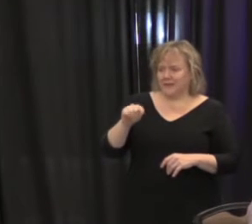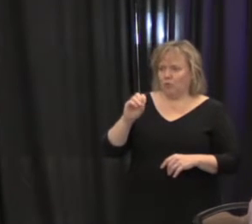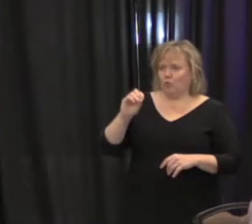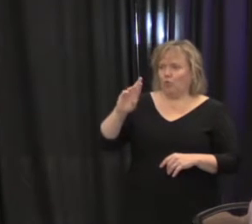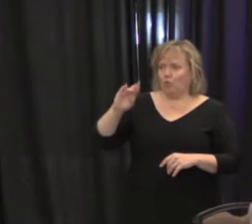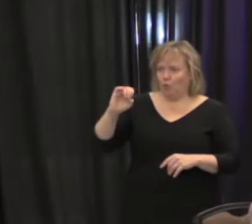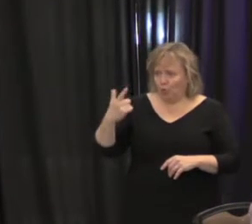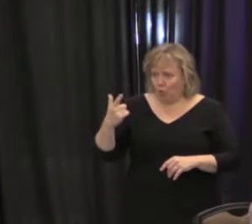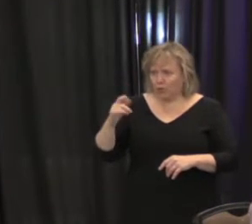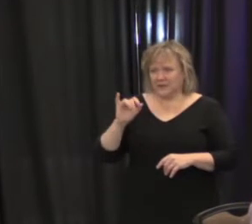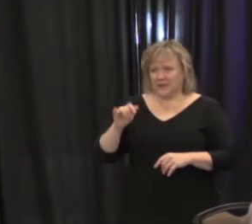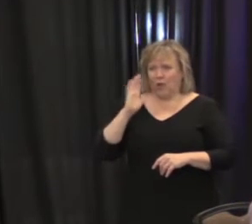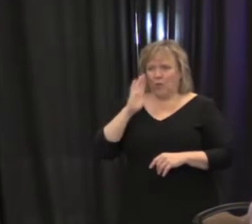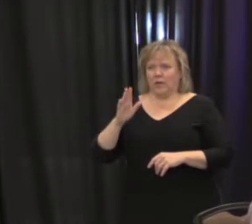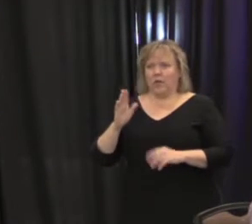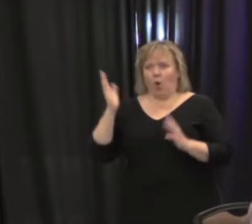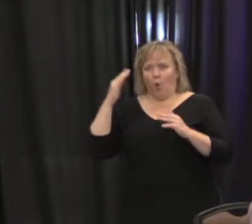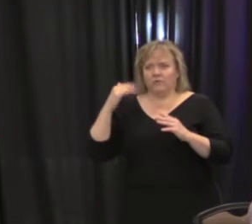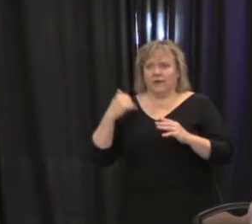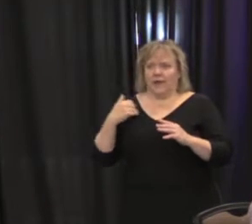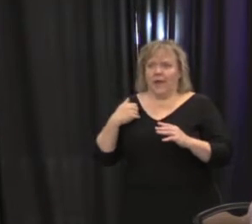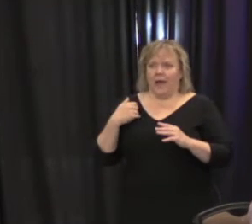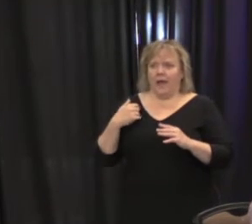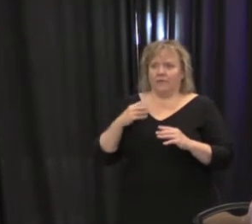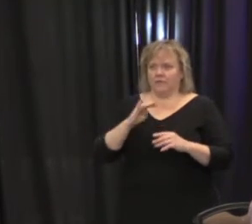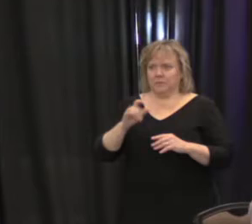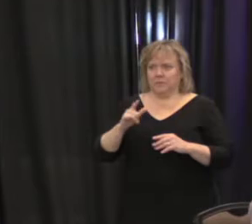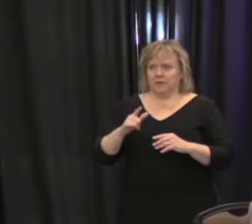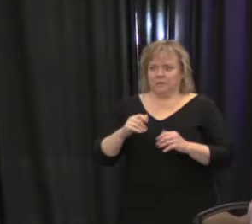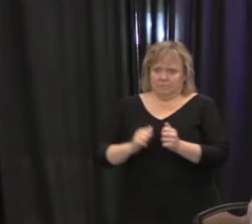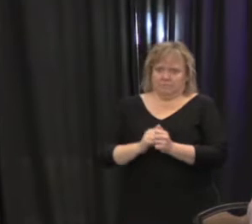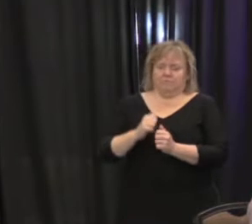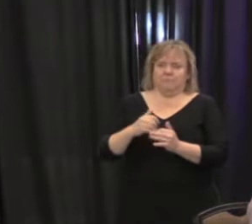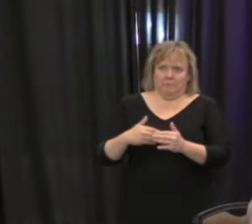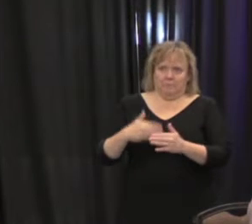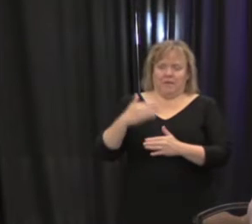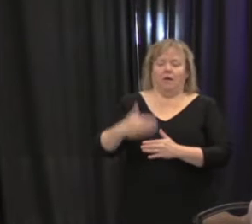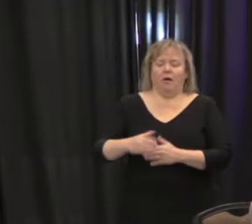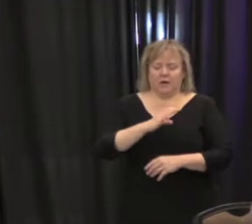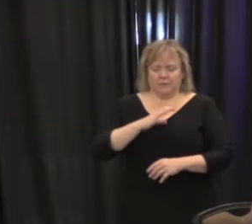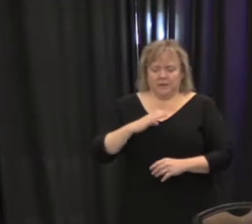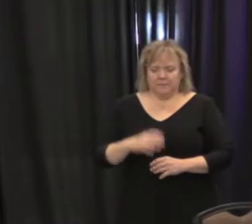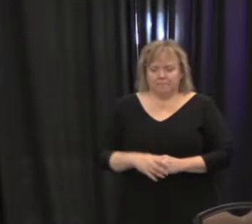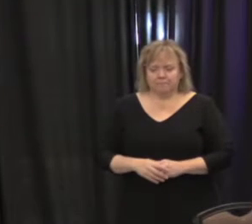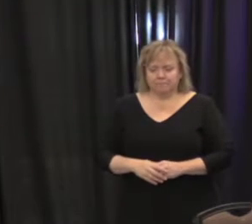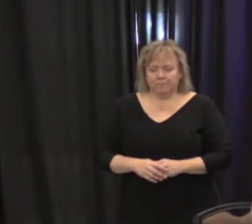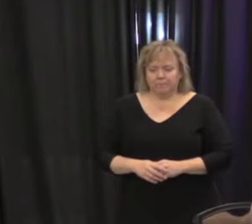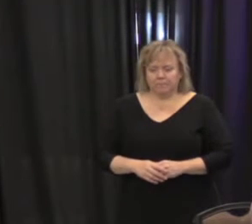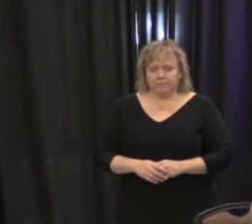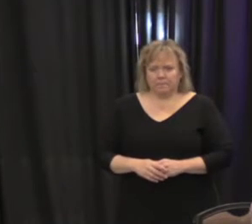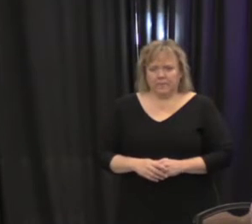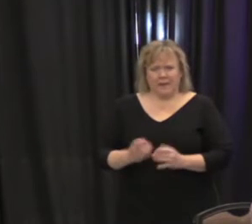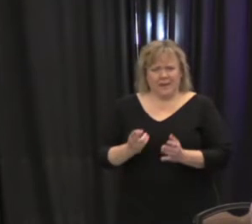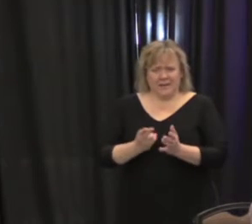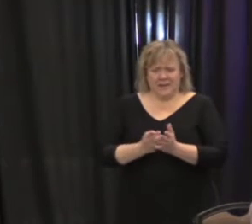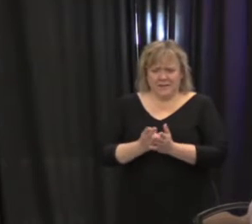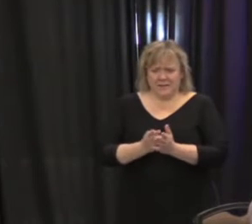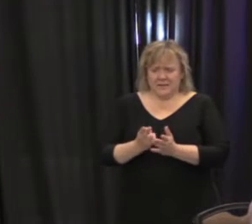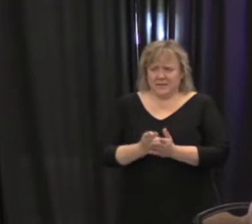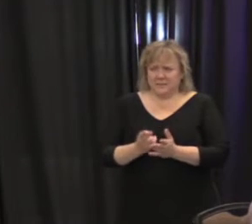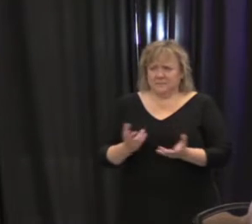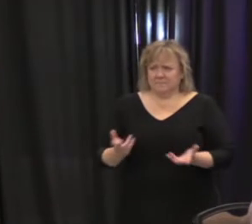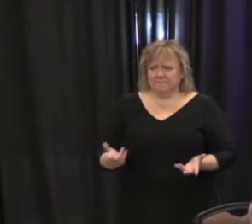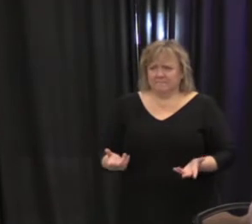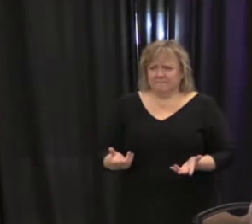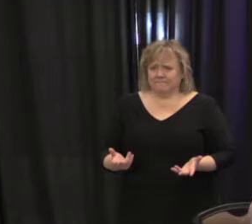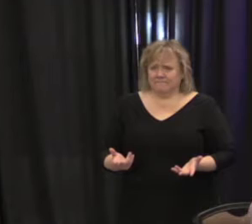used to catapult, hopefully getting decrim bill pulled out of committee. It's so difficult, to be honest, to kind of,